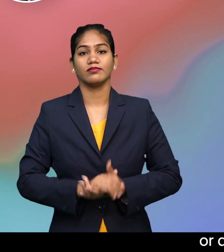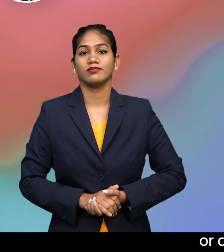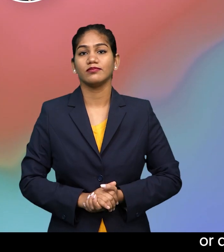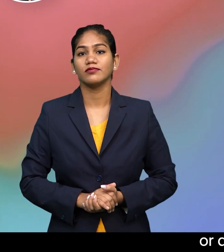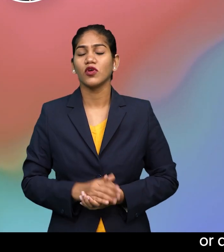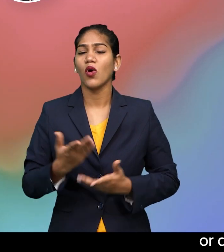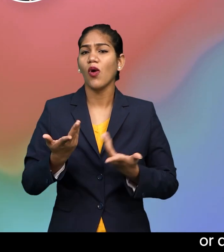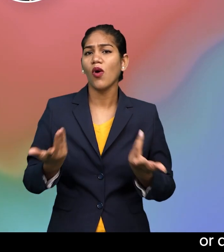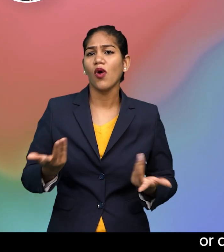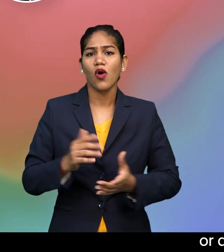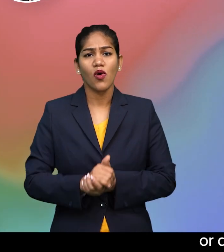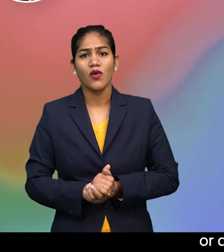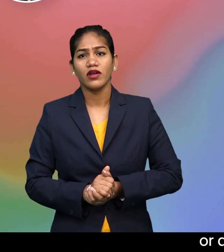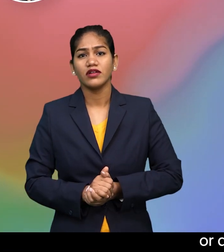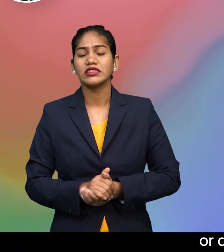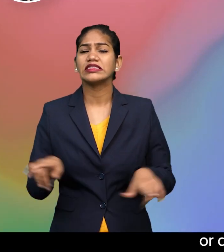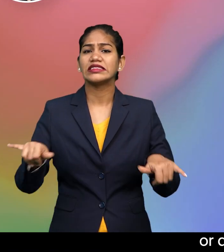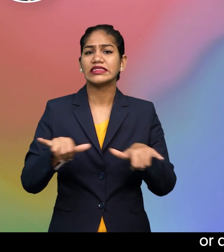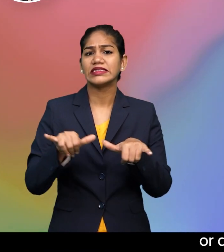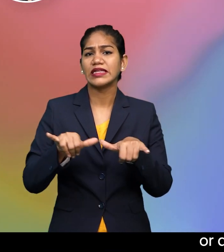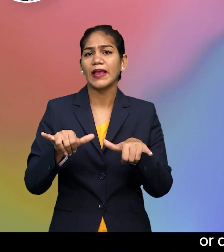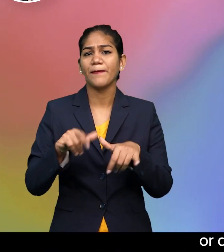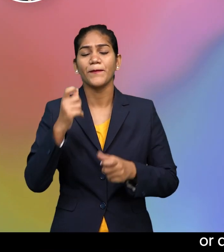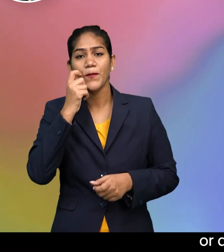or as much as boys.